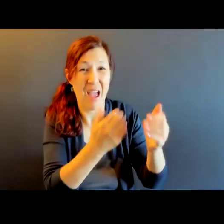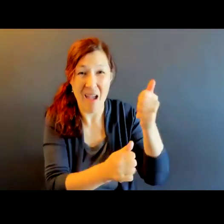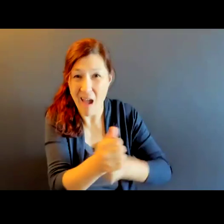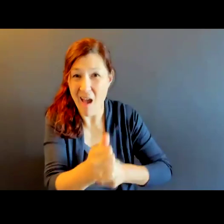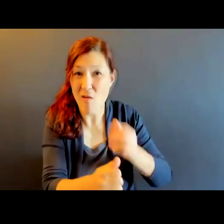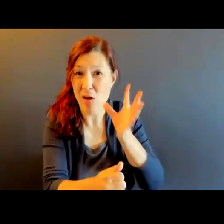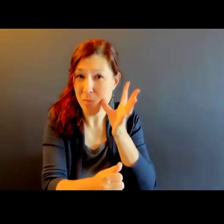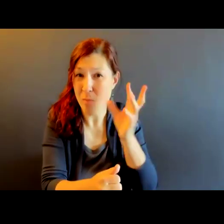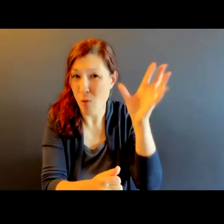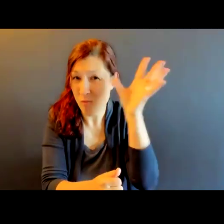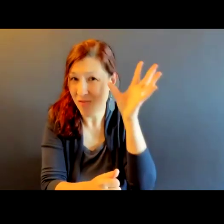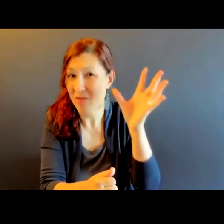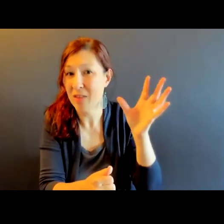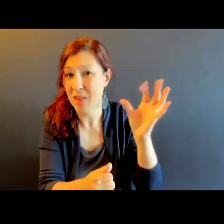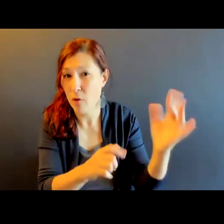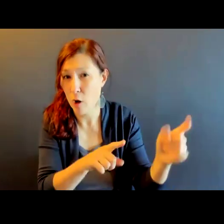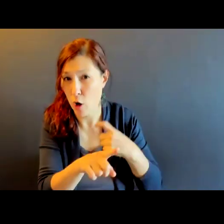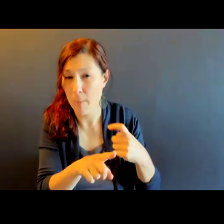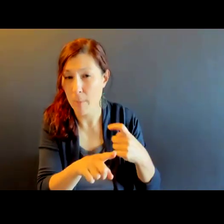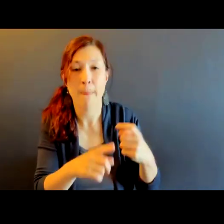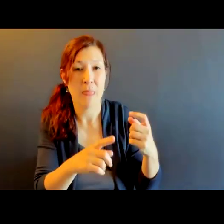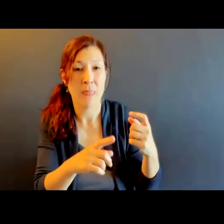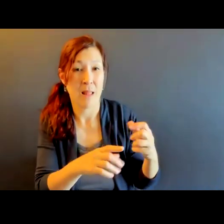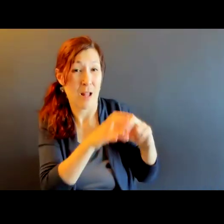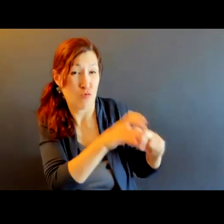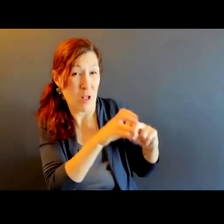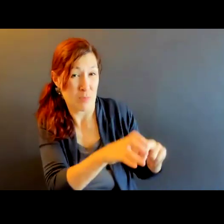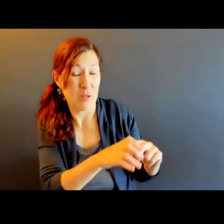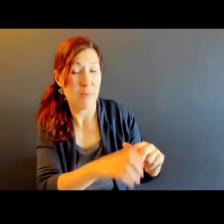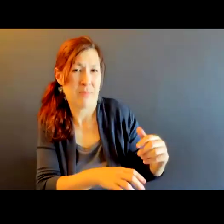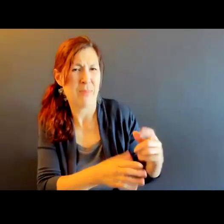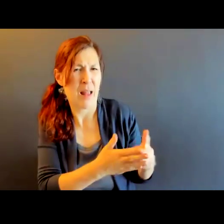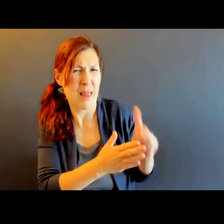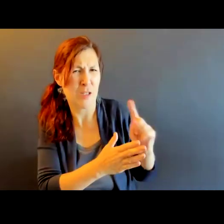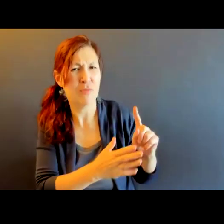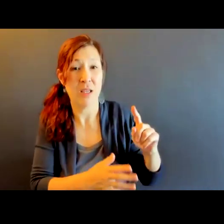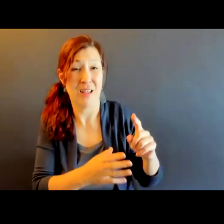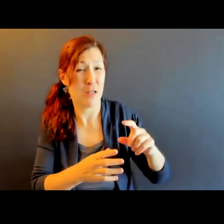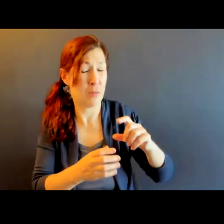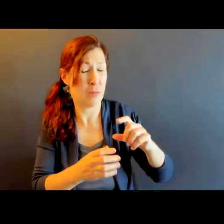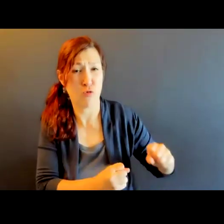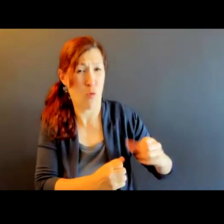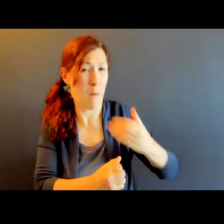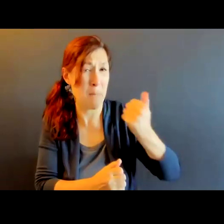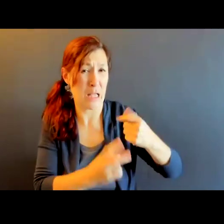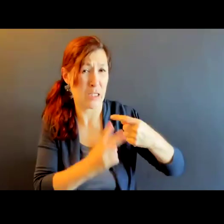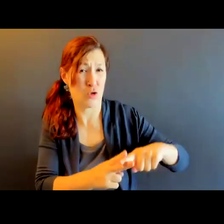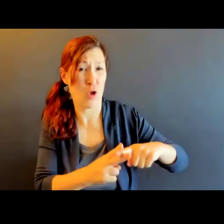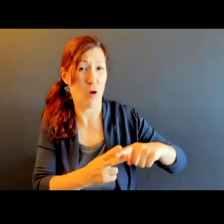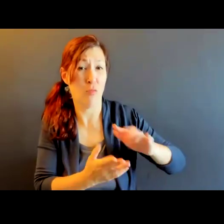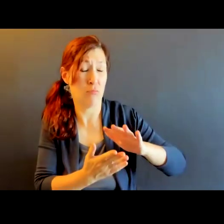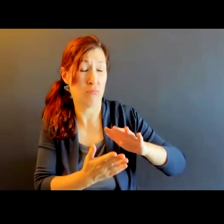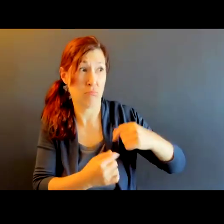Transportation, last week, as the mayor said, we achieved our strongest start to the school year on record. Every day since then, we've had